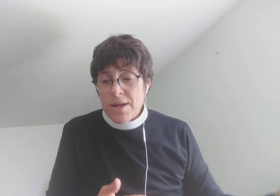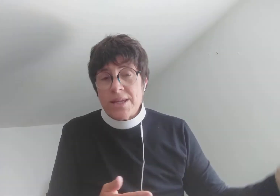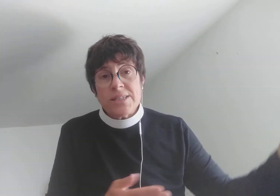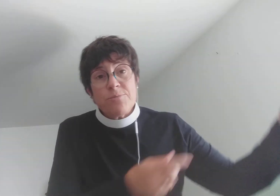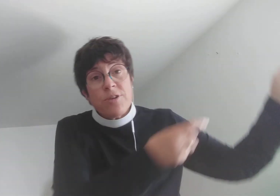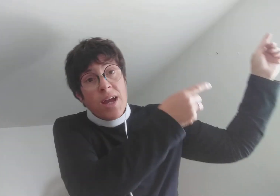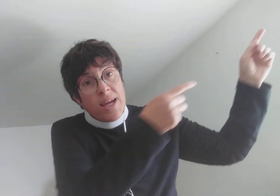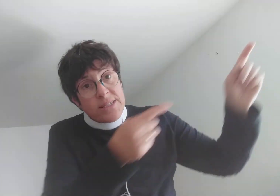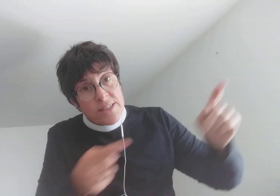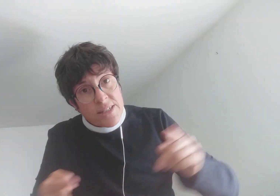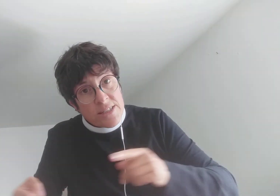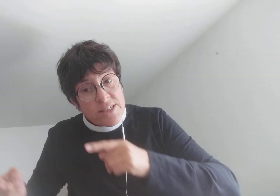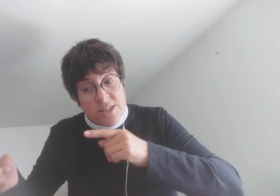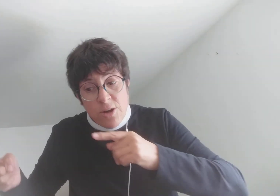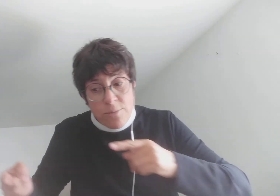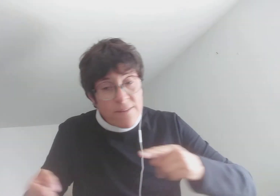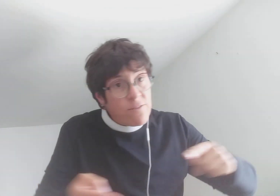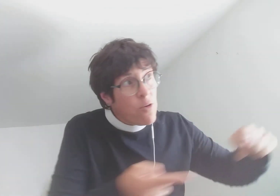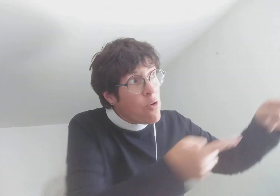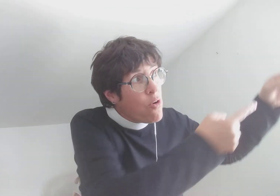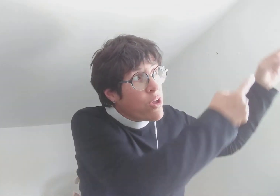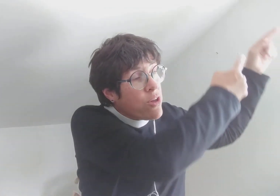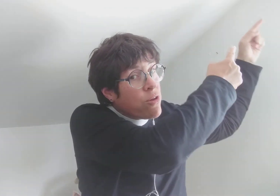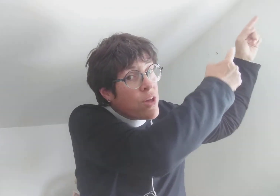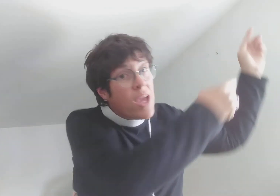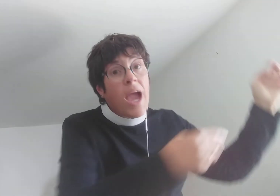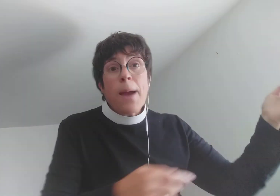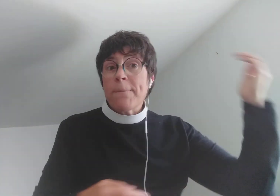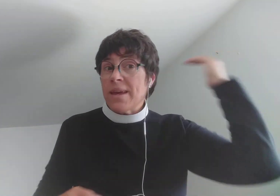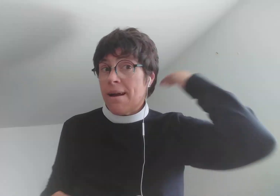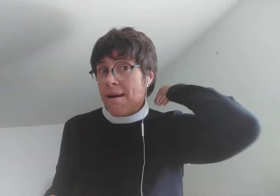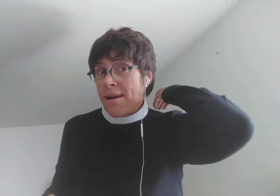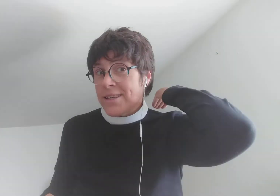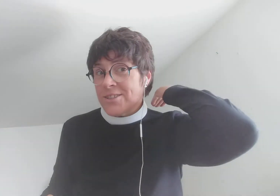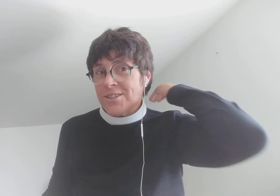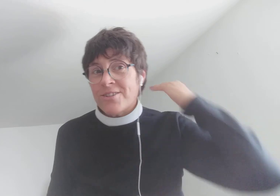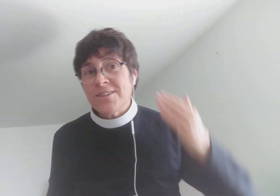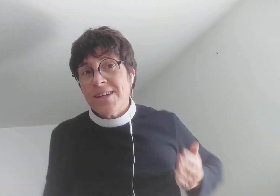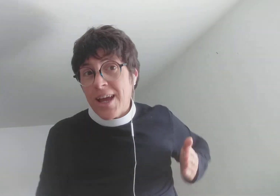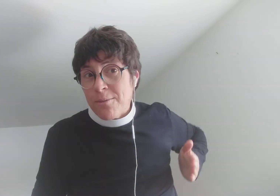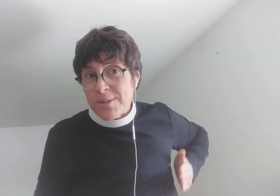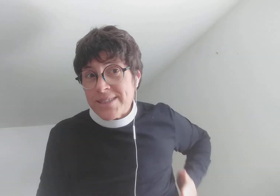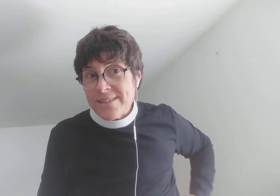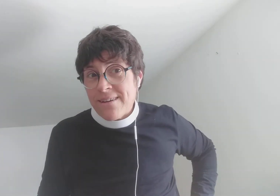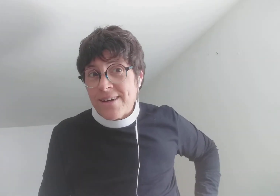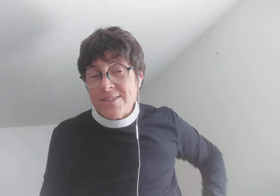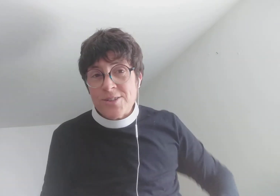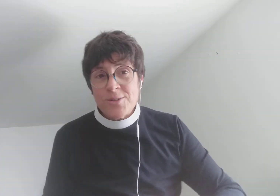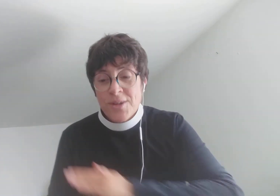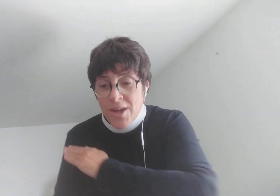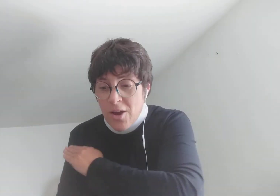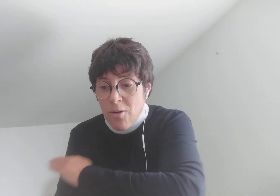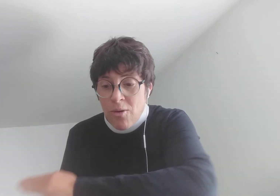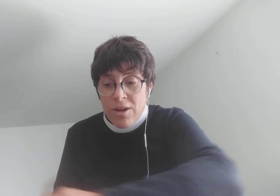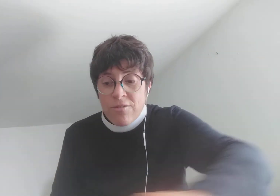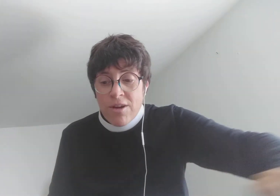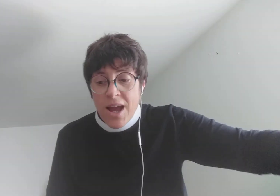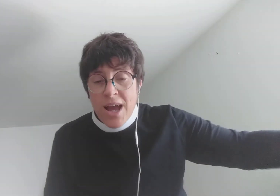his presence go before you and behind you and beside you, all around